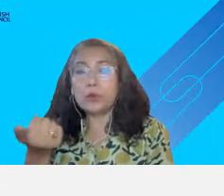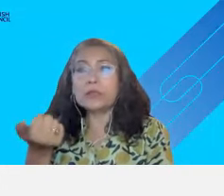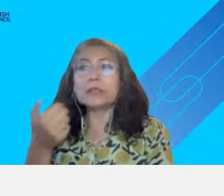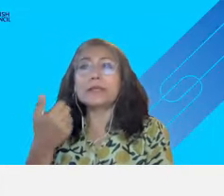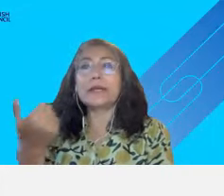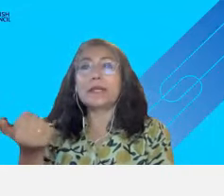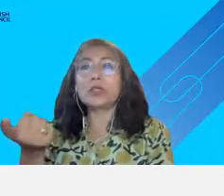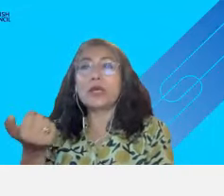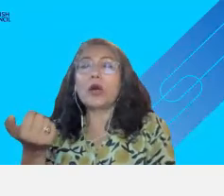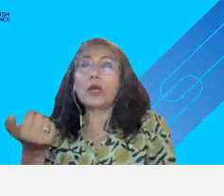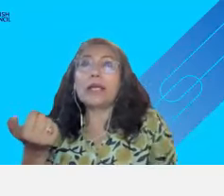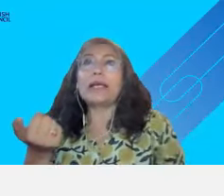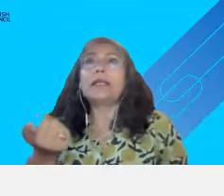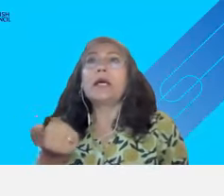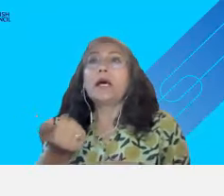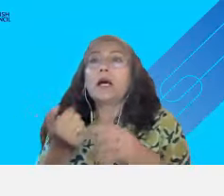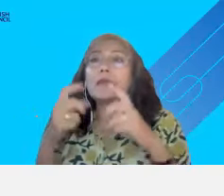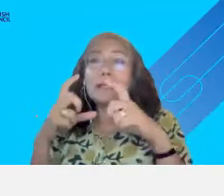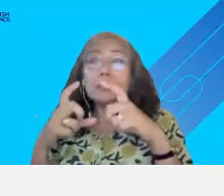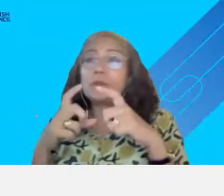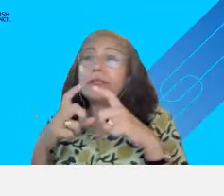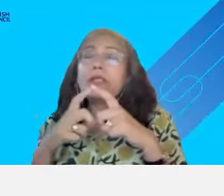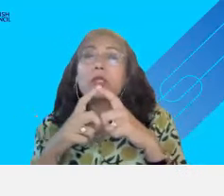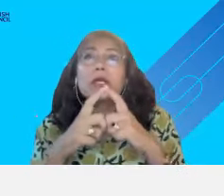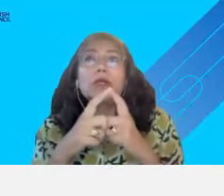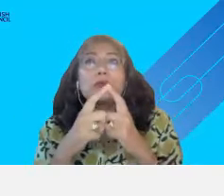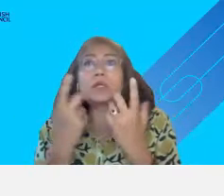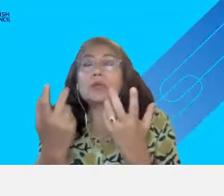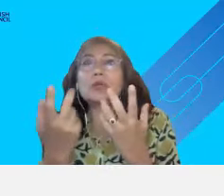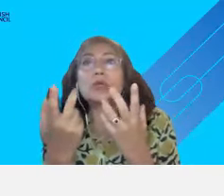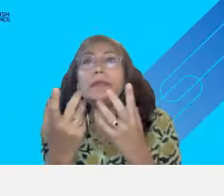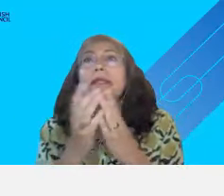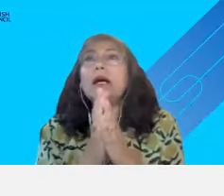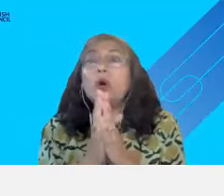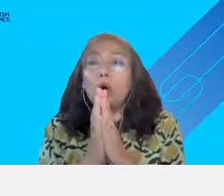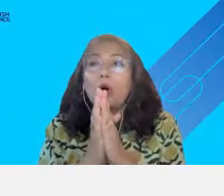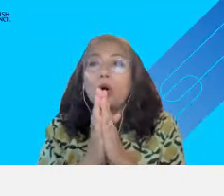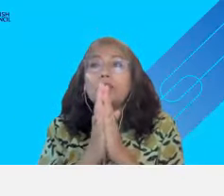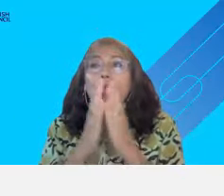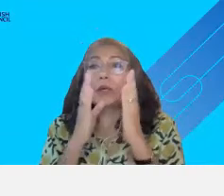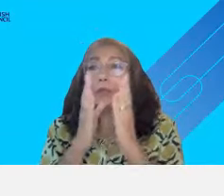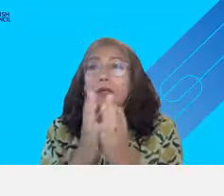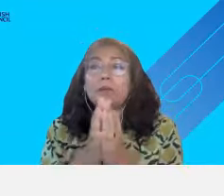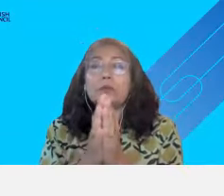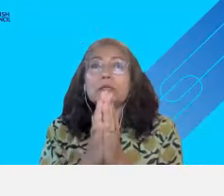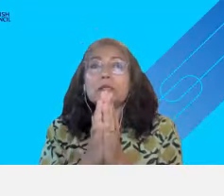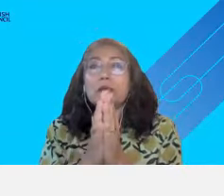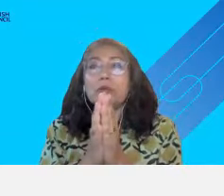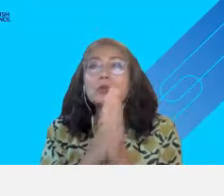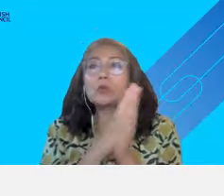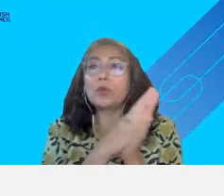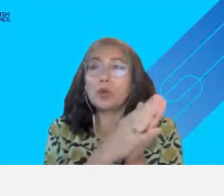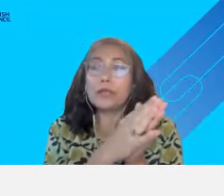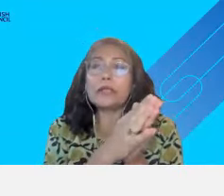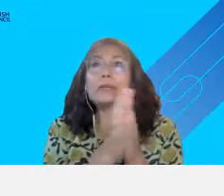create posters that they can share online. These could be digital using social media, or if you want to put up posters in